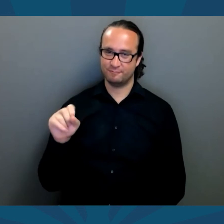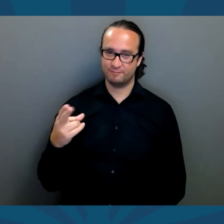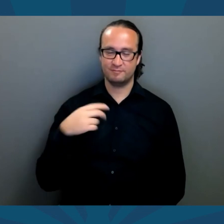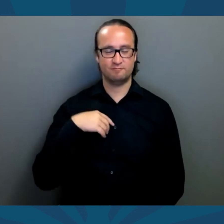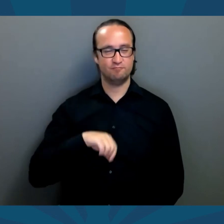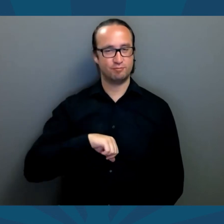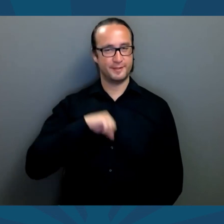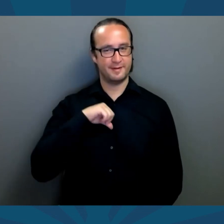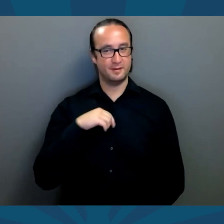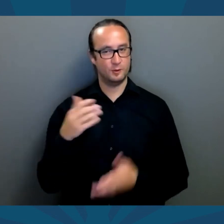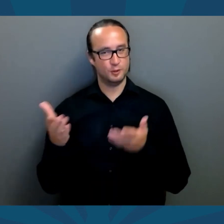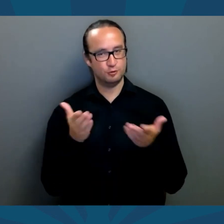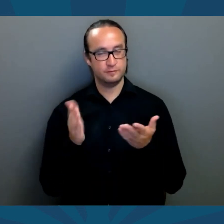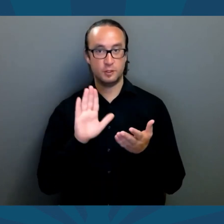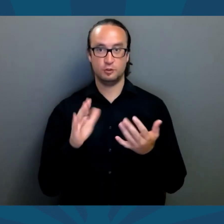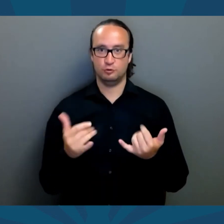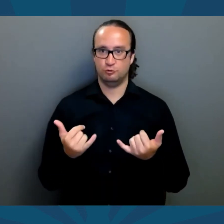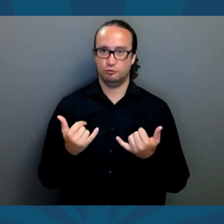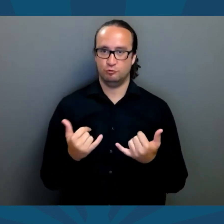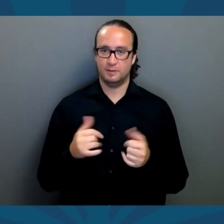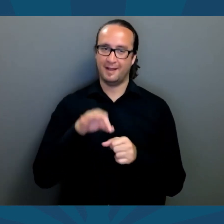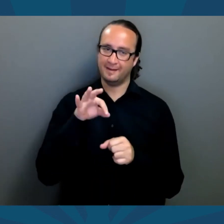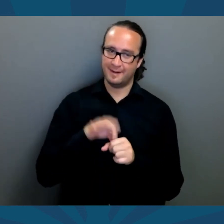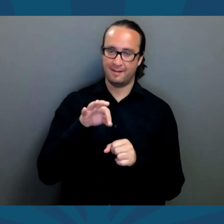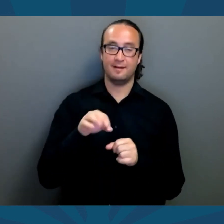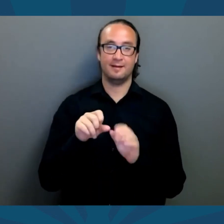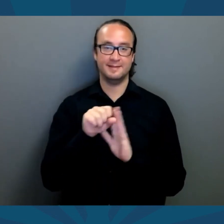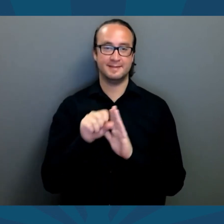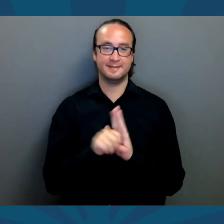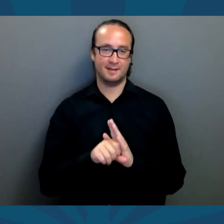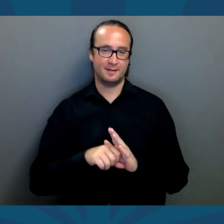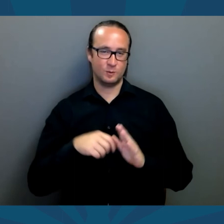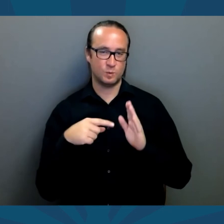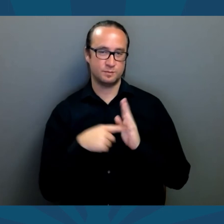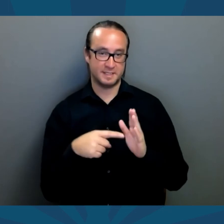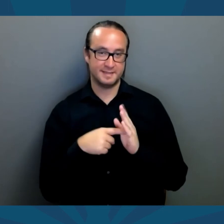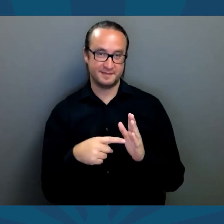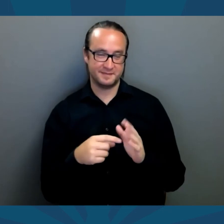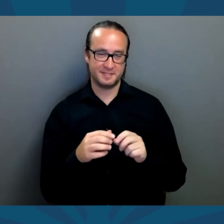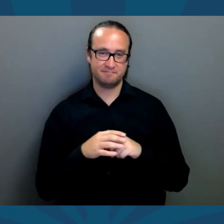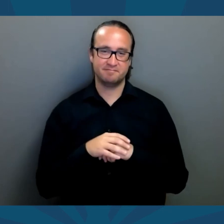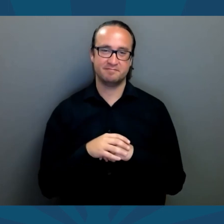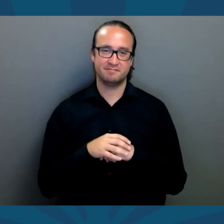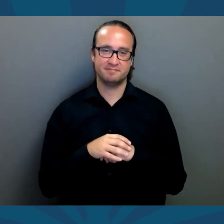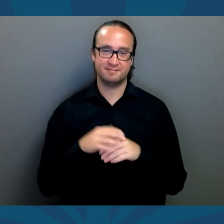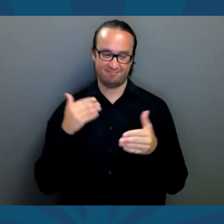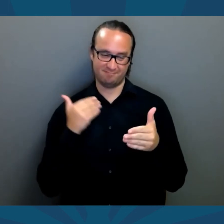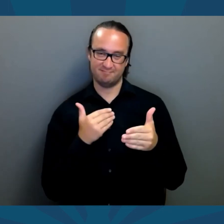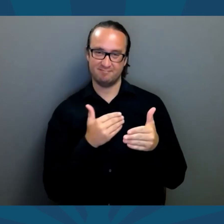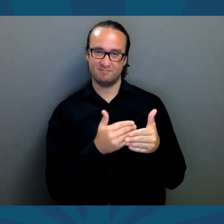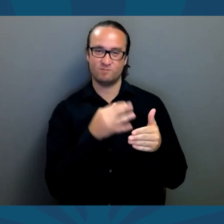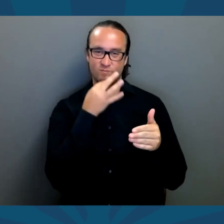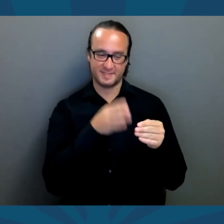Hi, my name is Amish, and I am proud to serve as your current elected state representative.